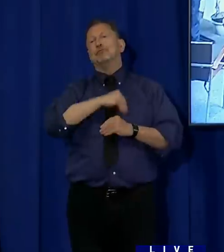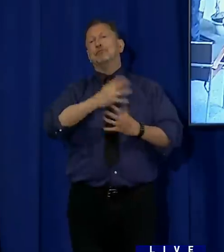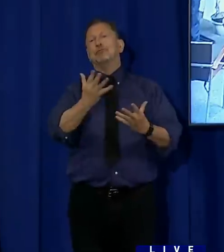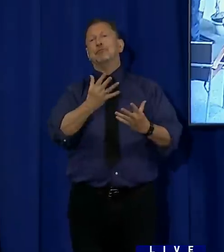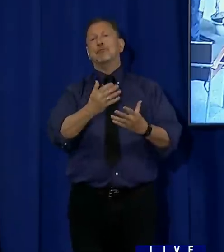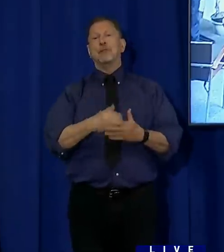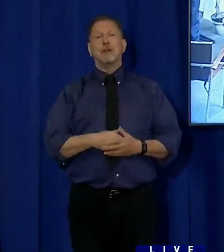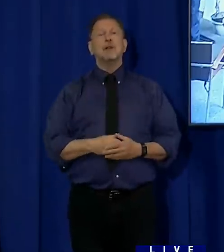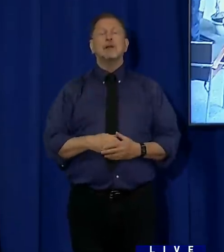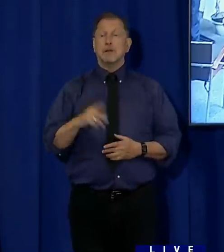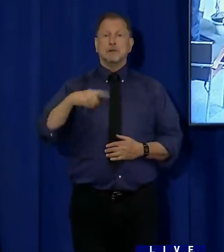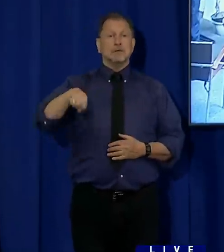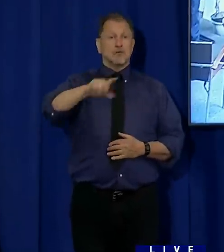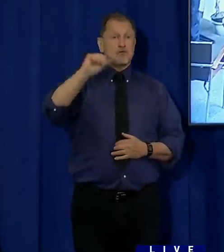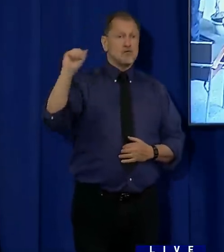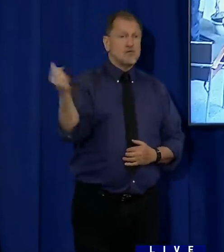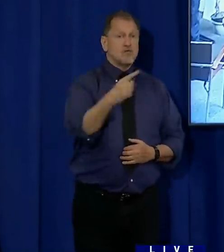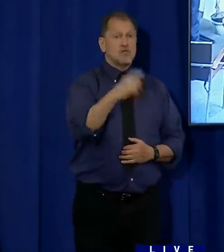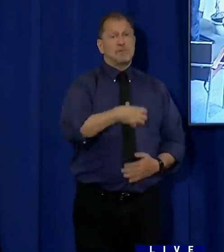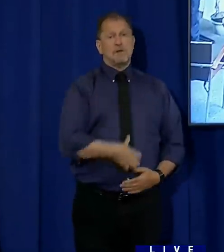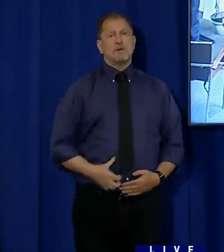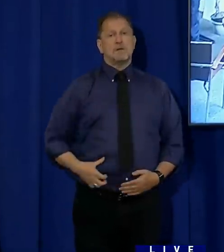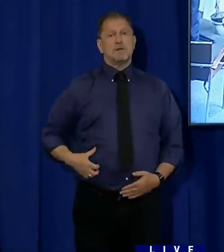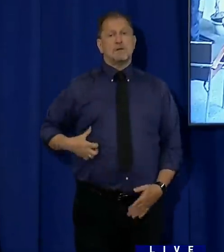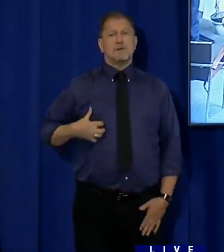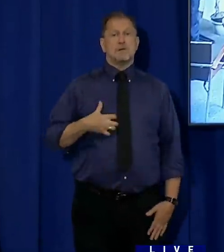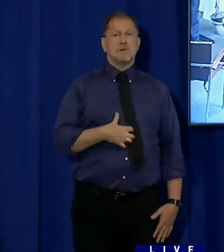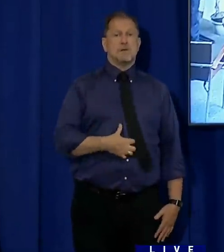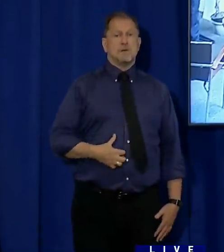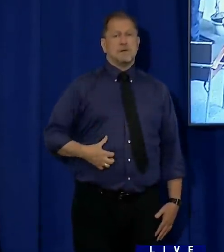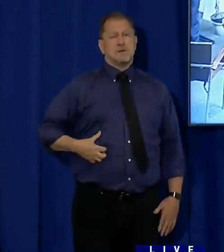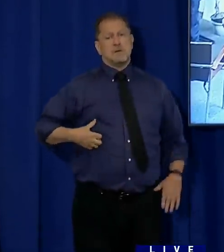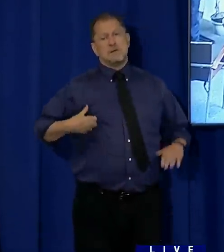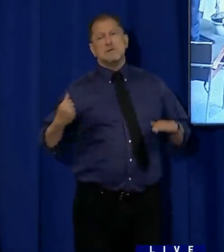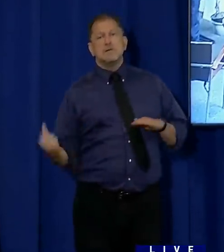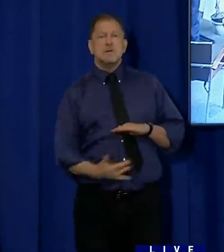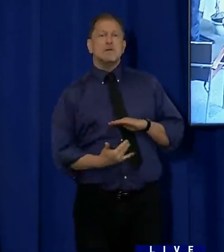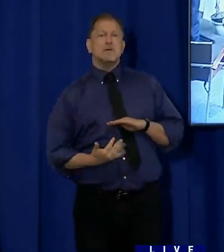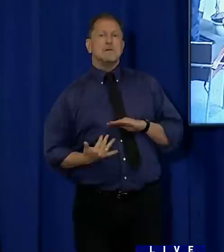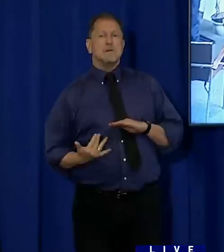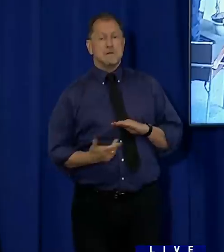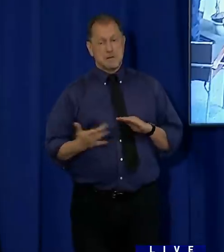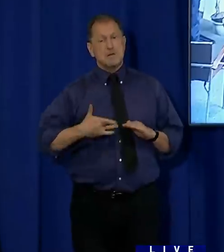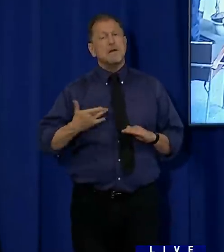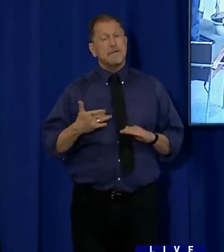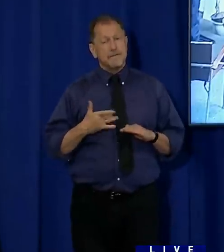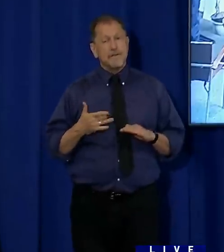We should all be disgusted, and we should all feel hurt and betrayed.